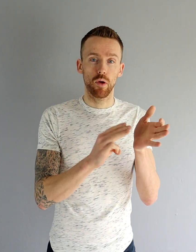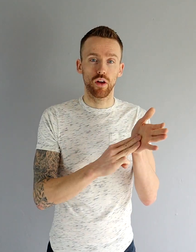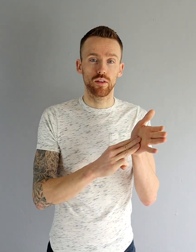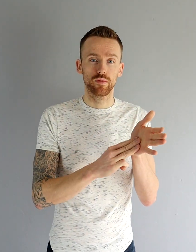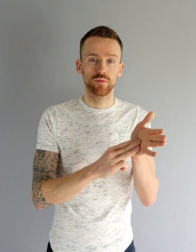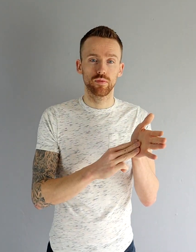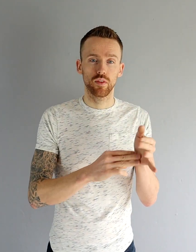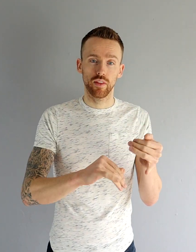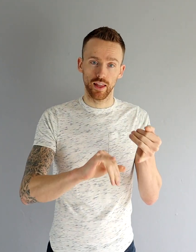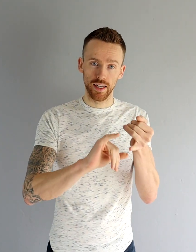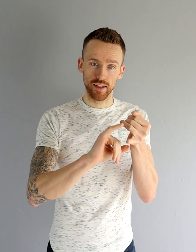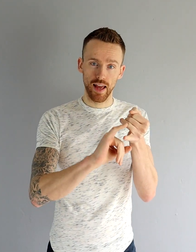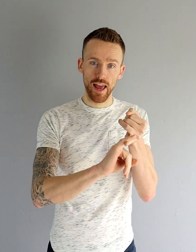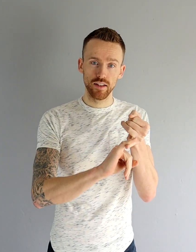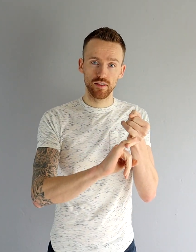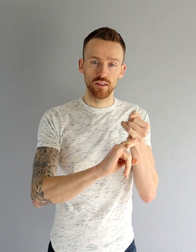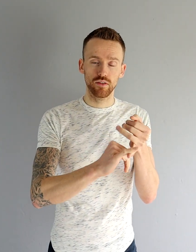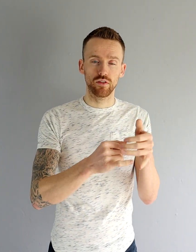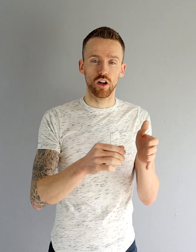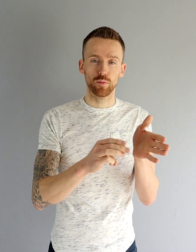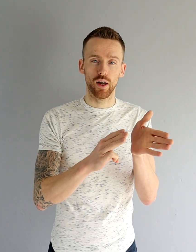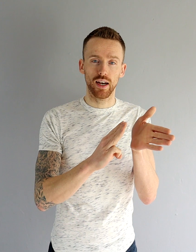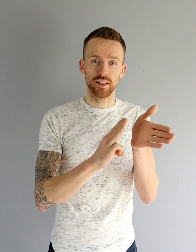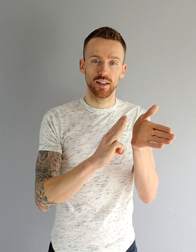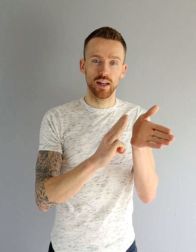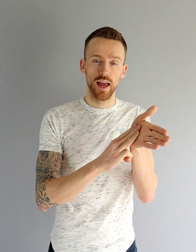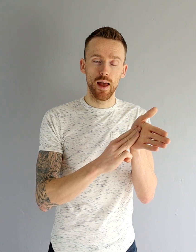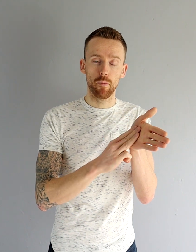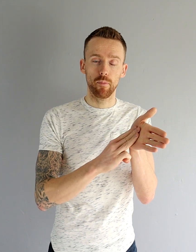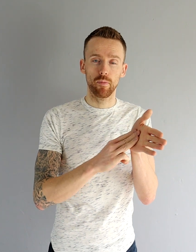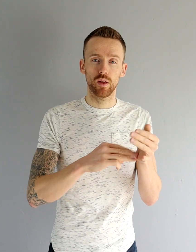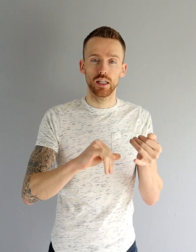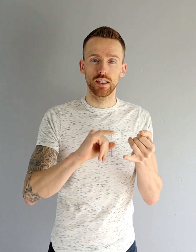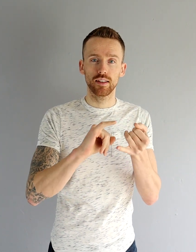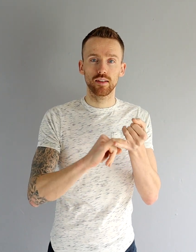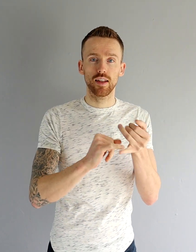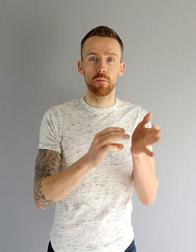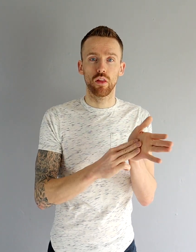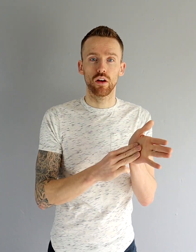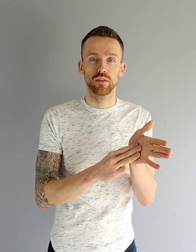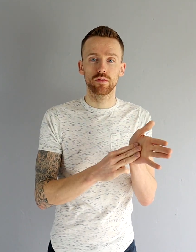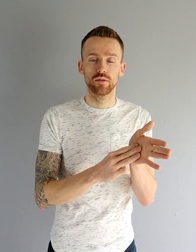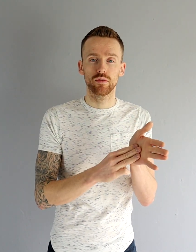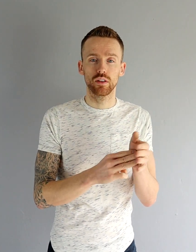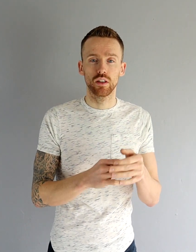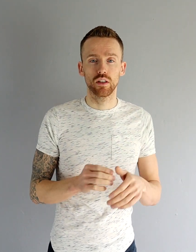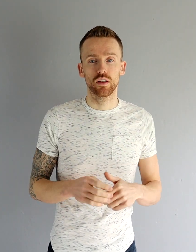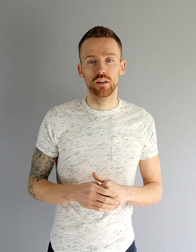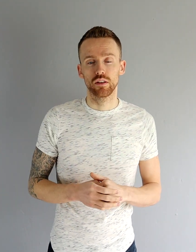Stepmother. The letter S followed by the letter M. Stepmother.